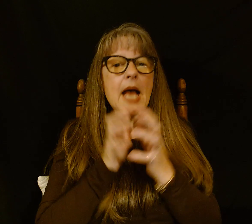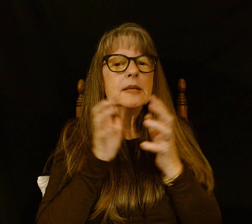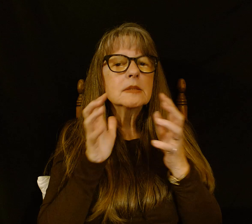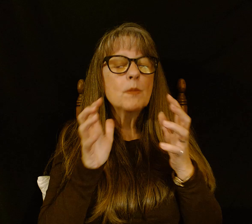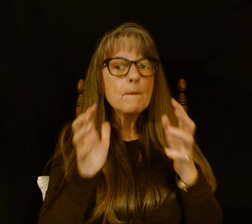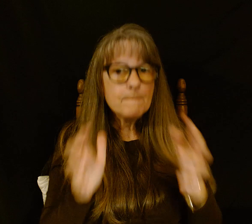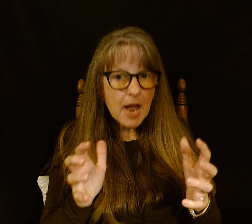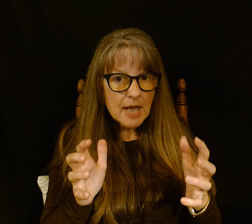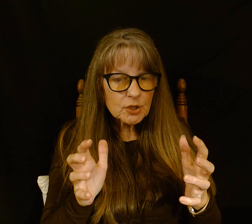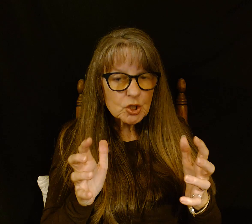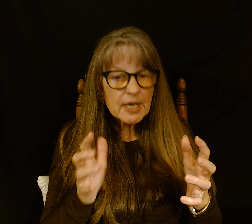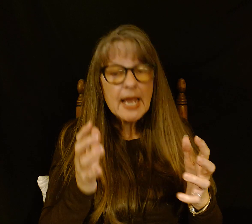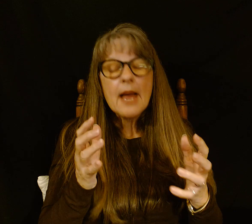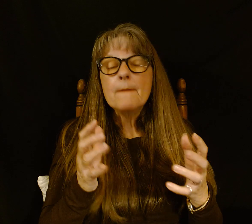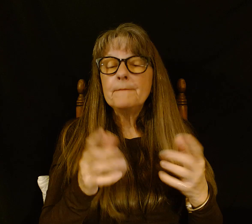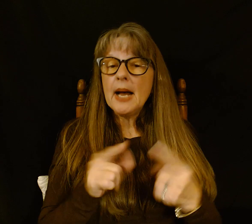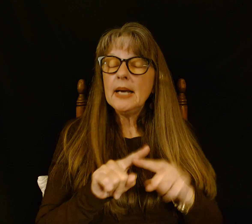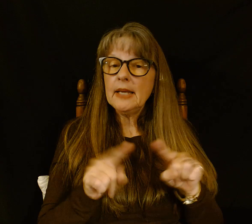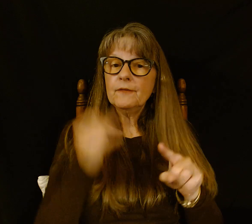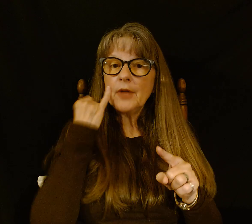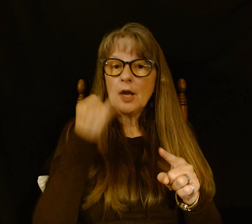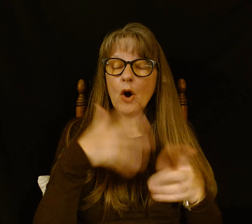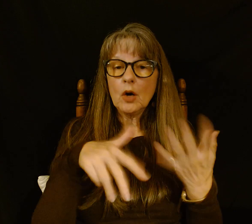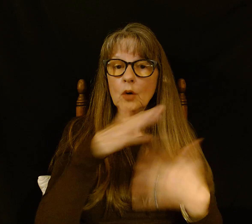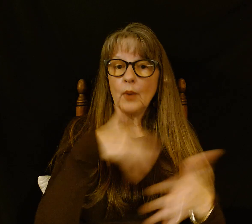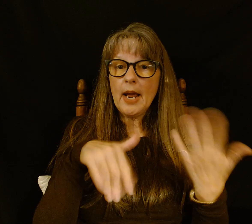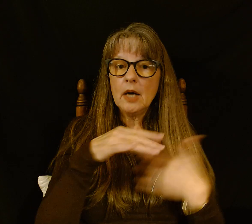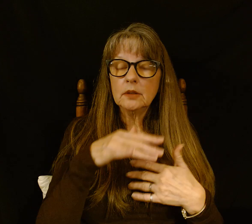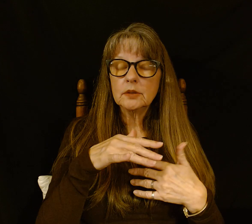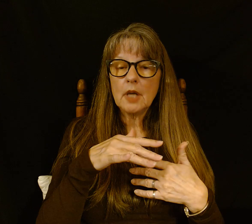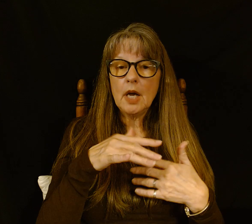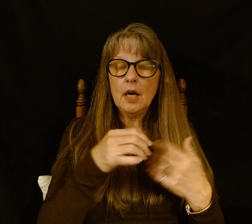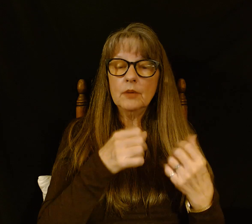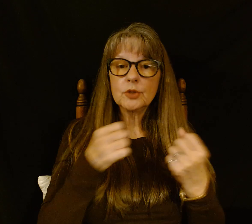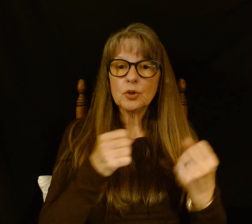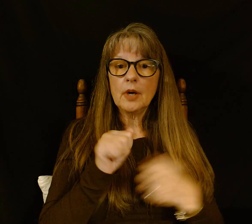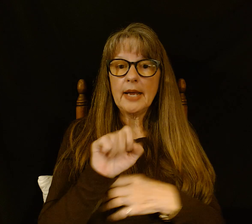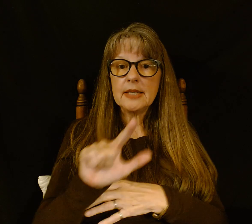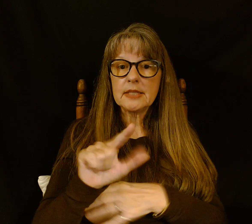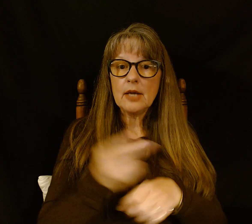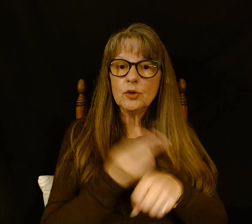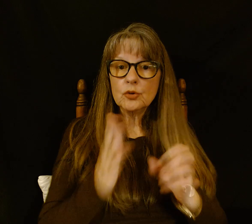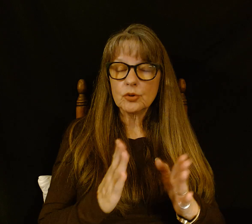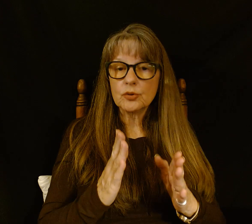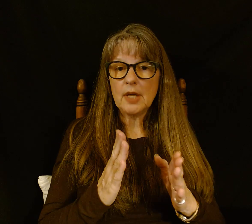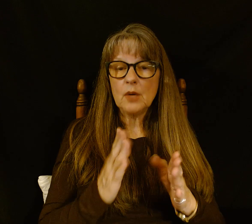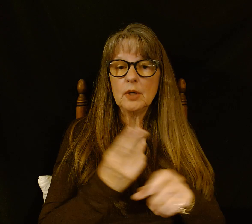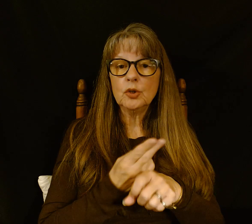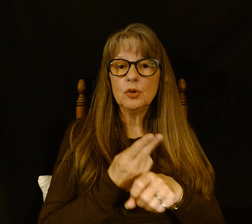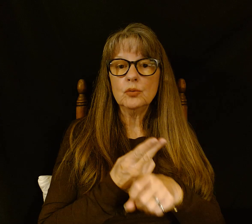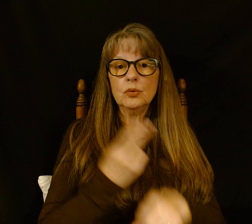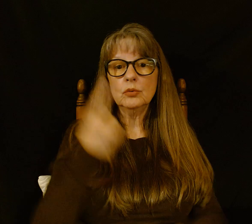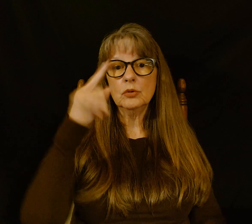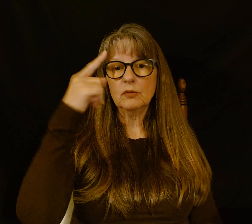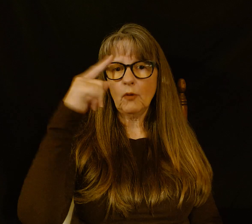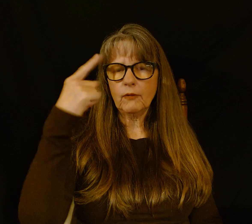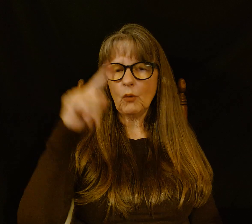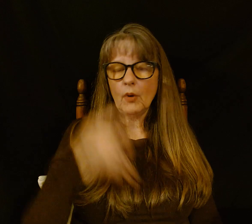as much. But if they are around strong ASL users, they will use 4-4. And